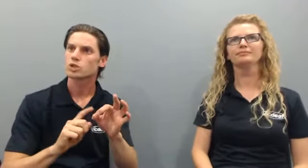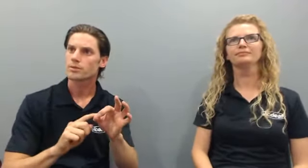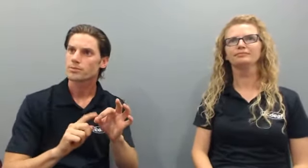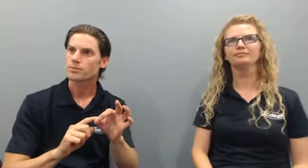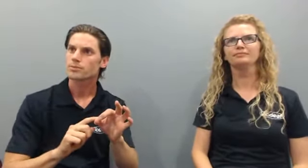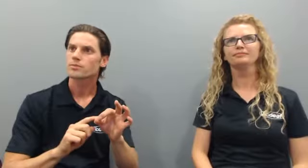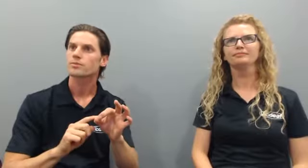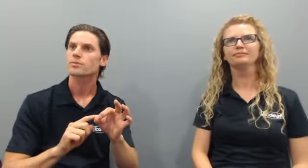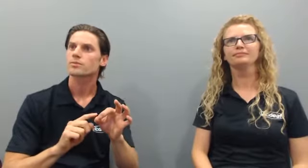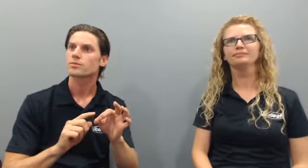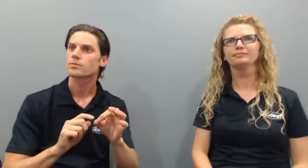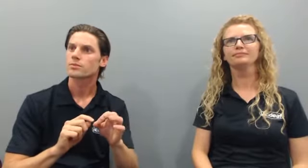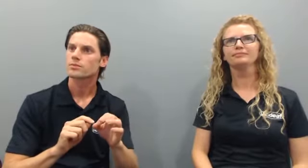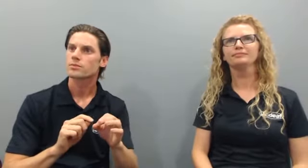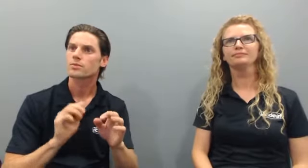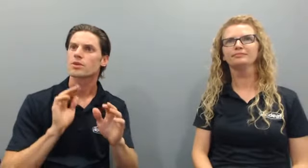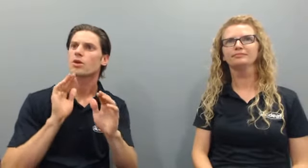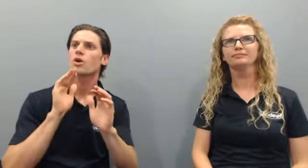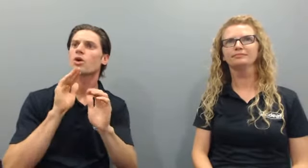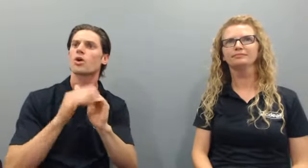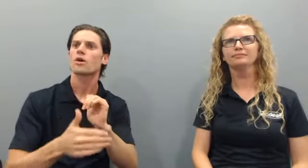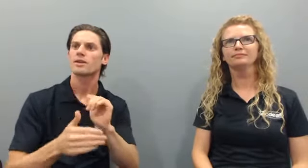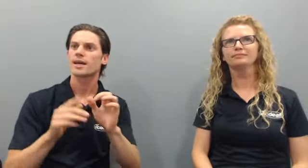Someone's asked another question here.